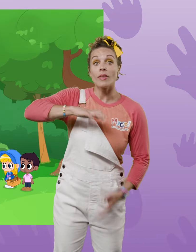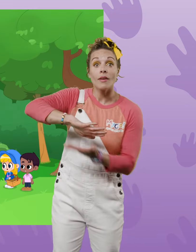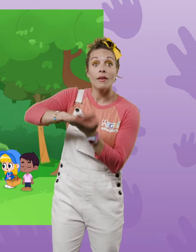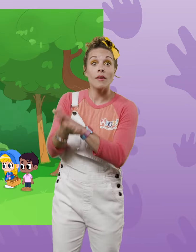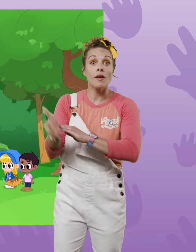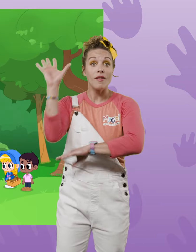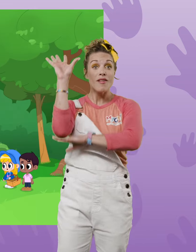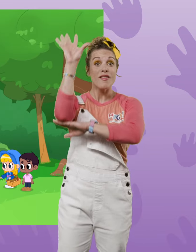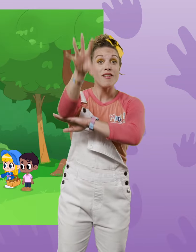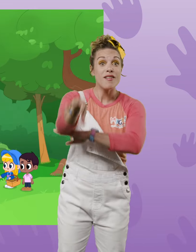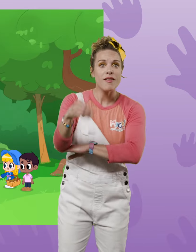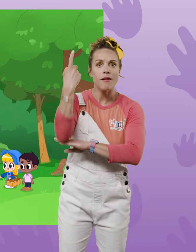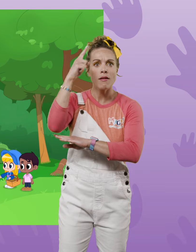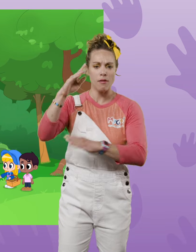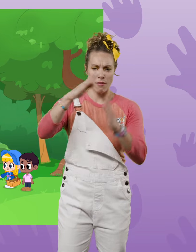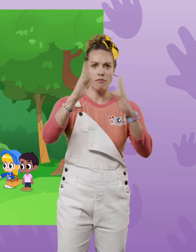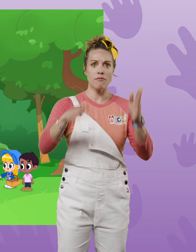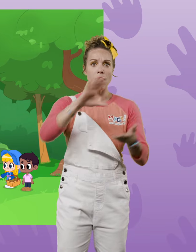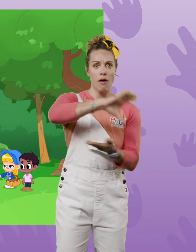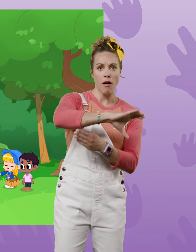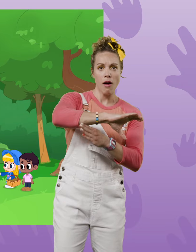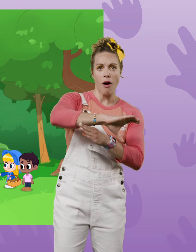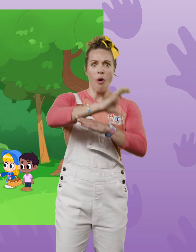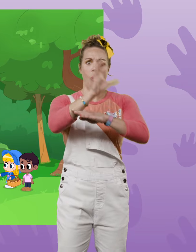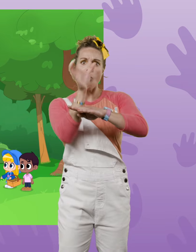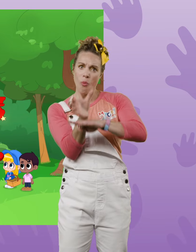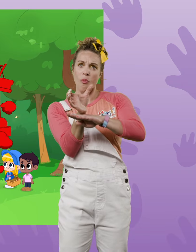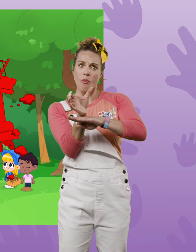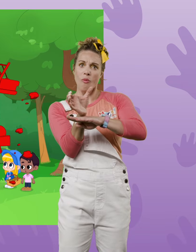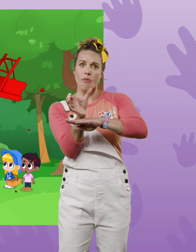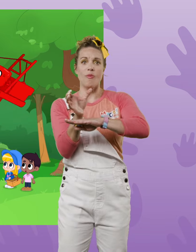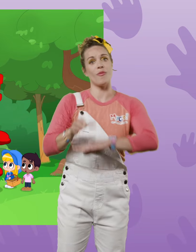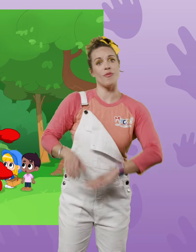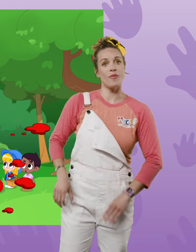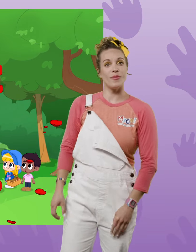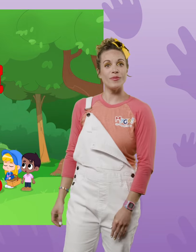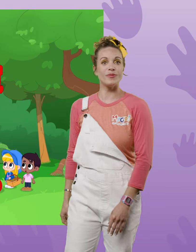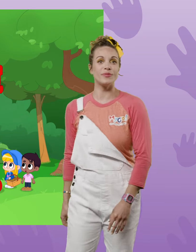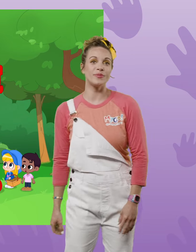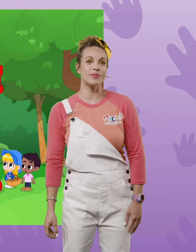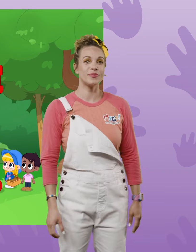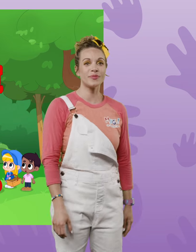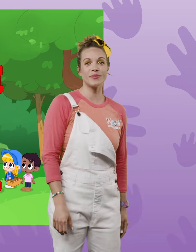Morphle, morph into a crane to put this right.